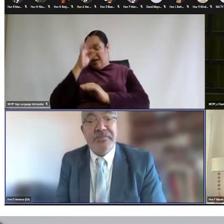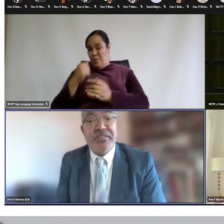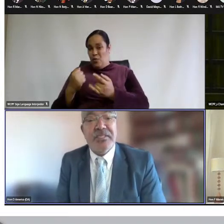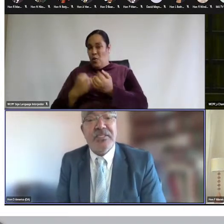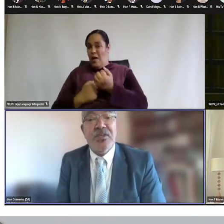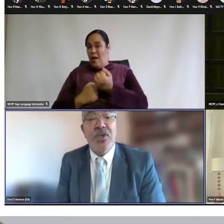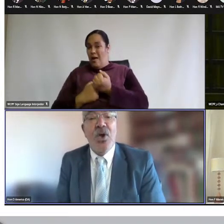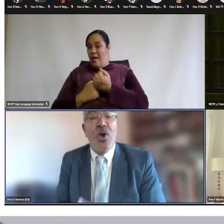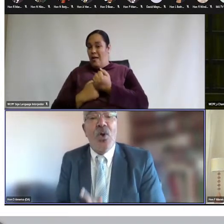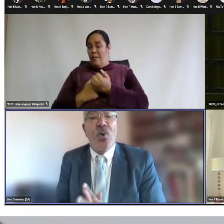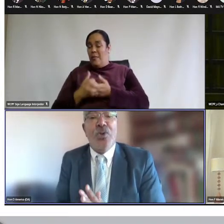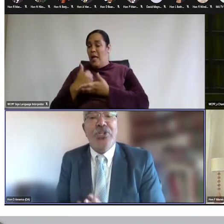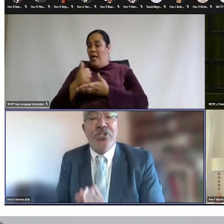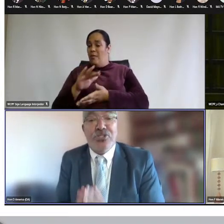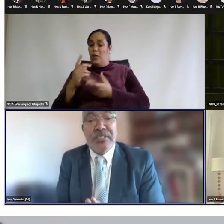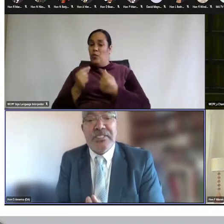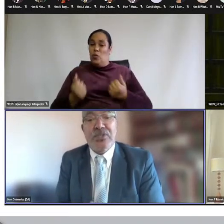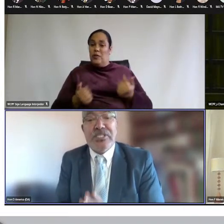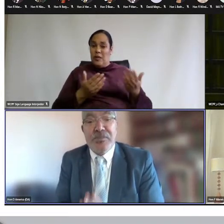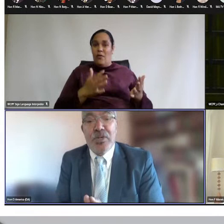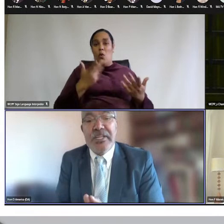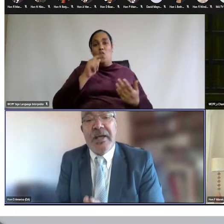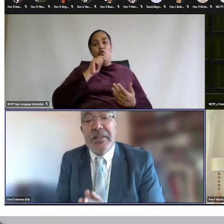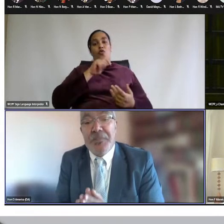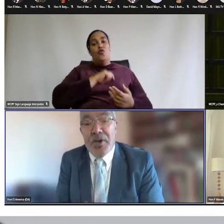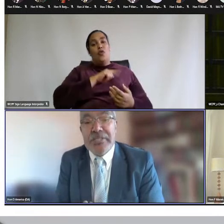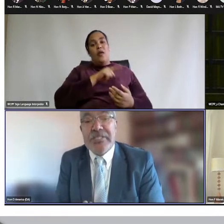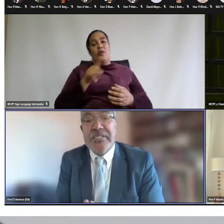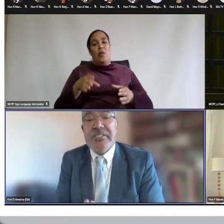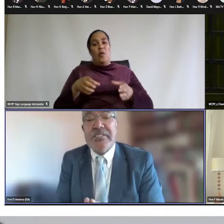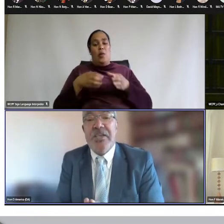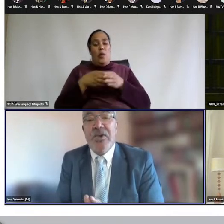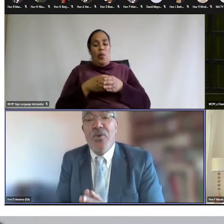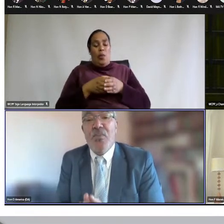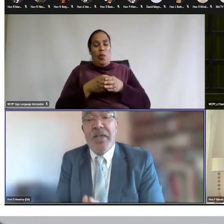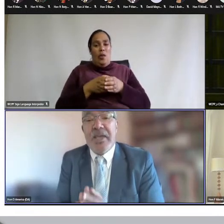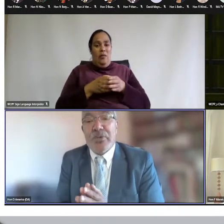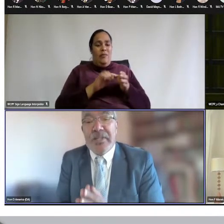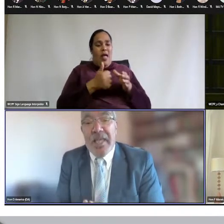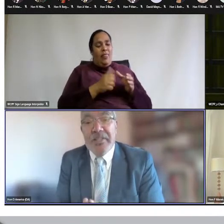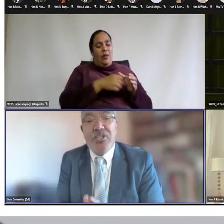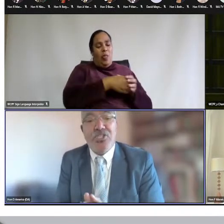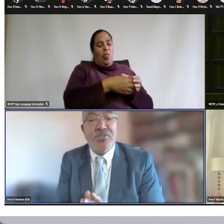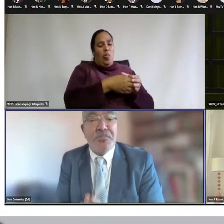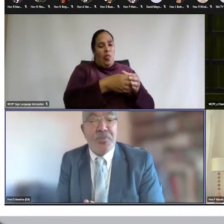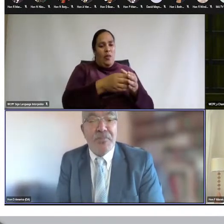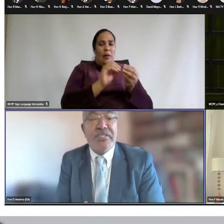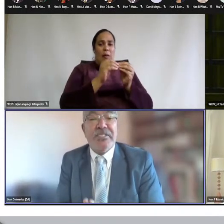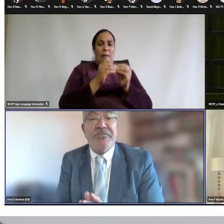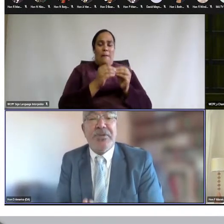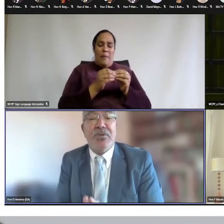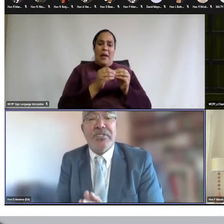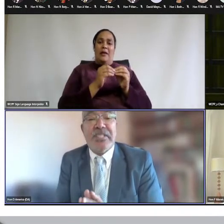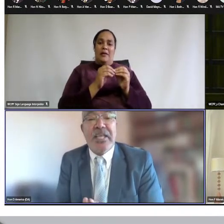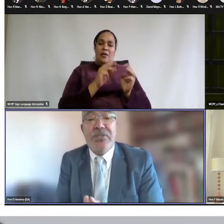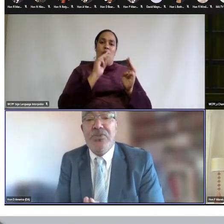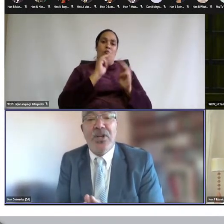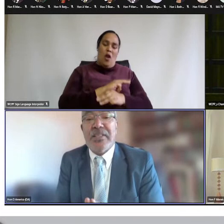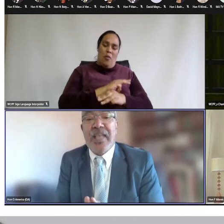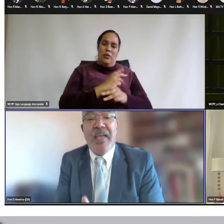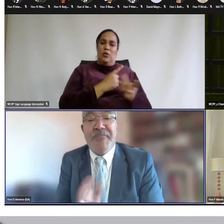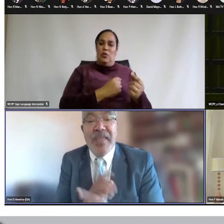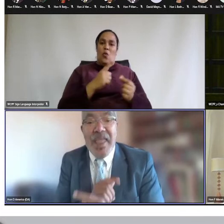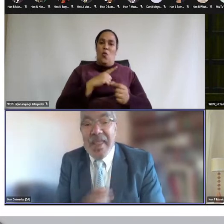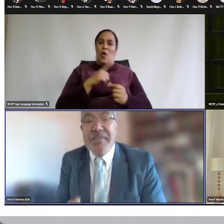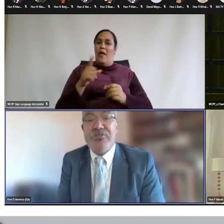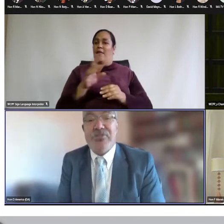deliver services? Or do you trust those small Inyana parties who make outlandish promises because they do